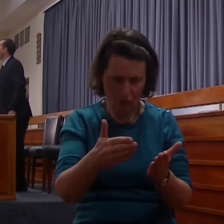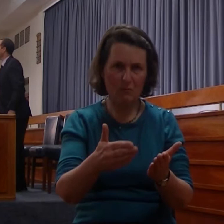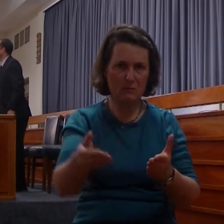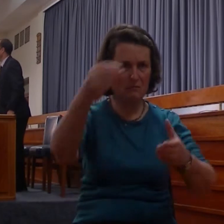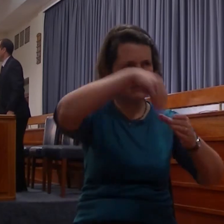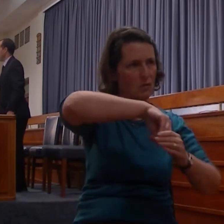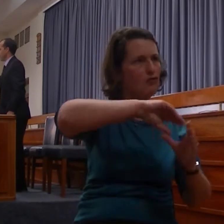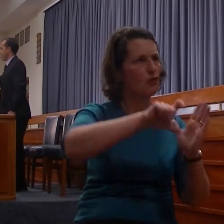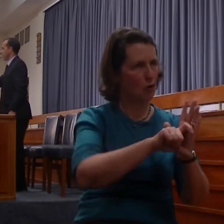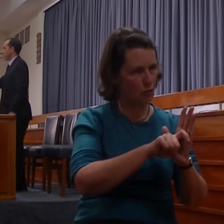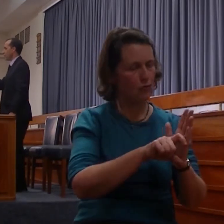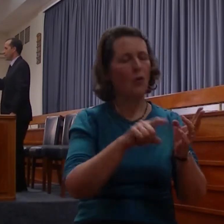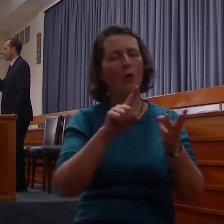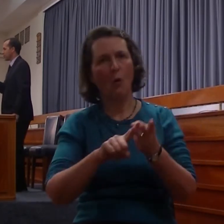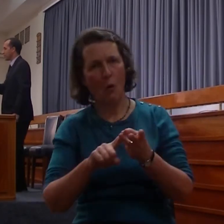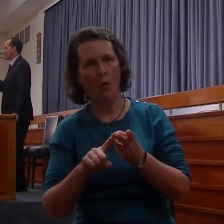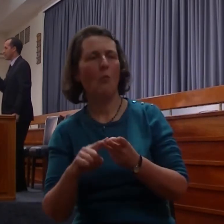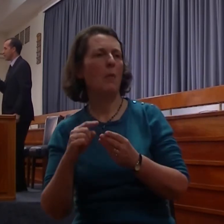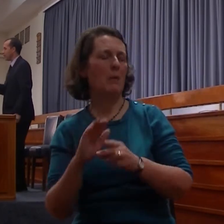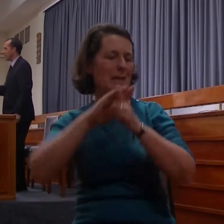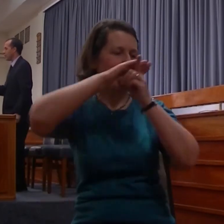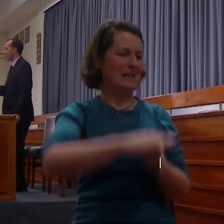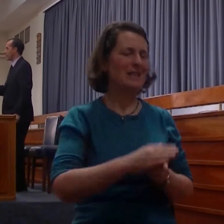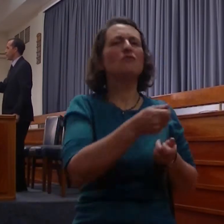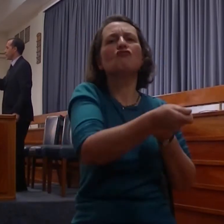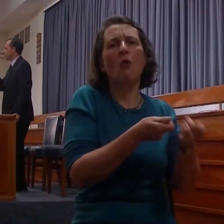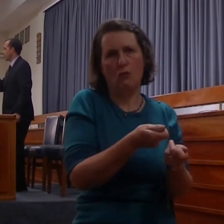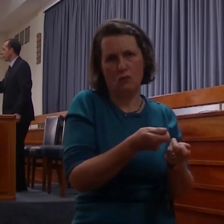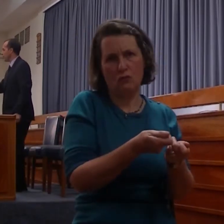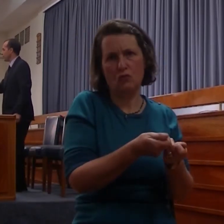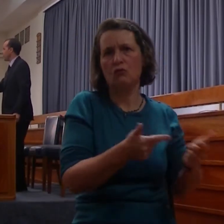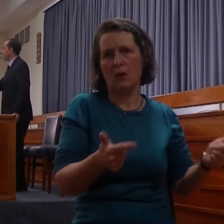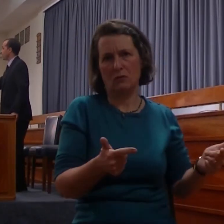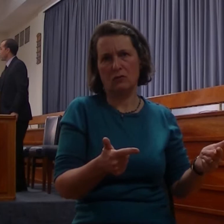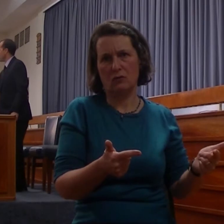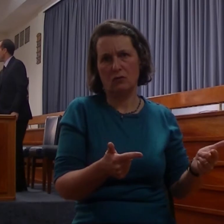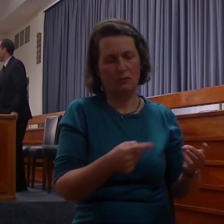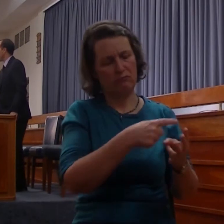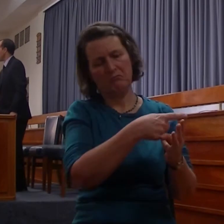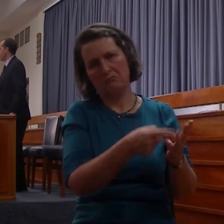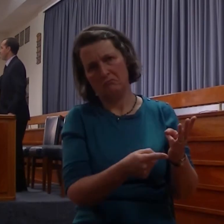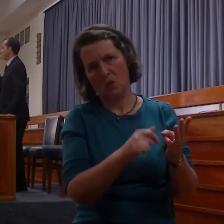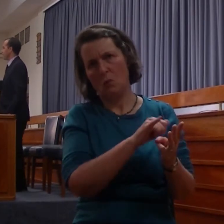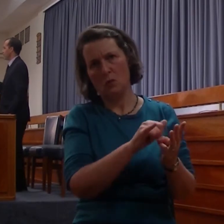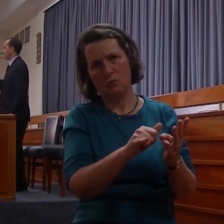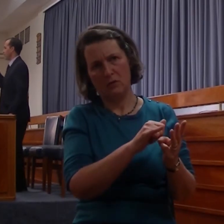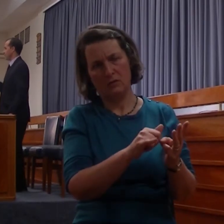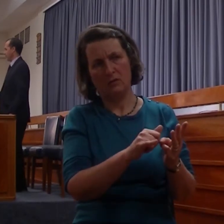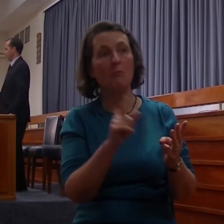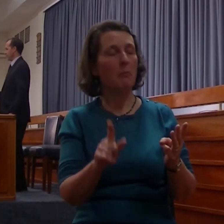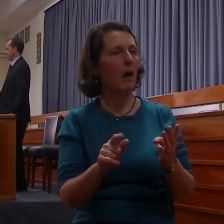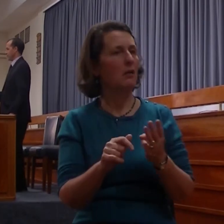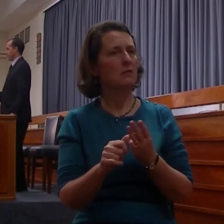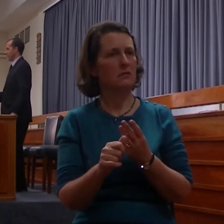people who were ruling or trying to integrate and rule the church by hierarchy, while the church